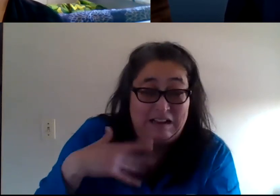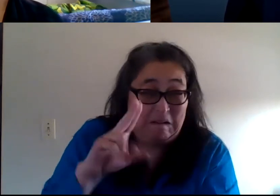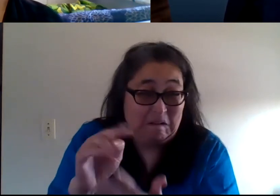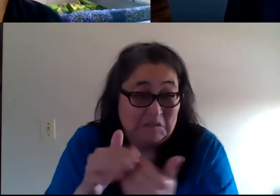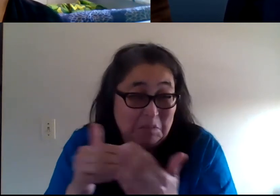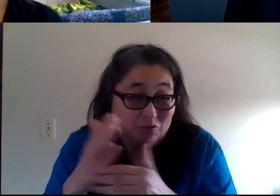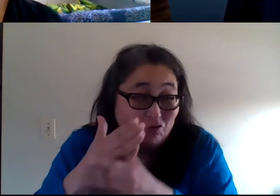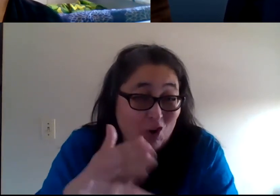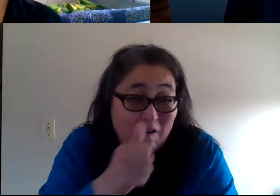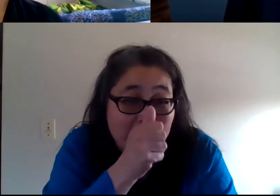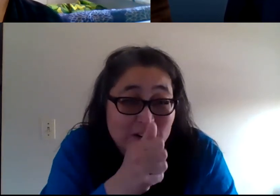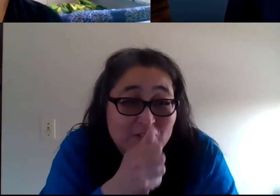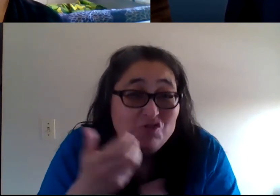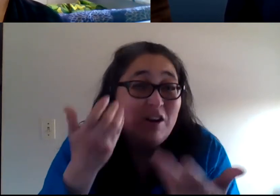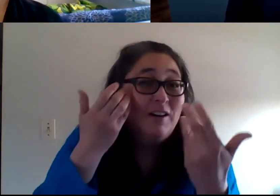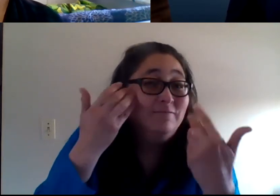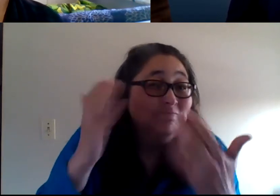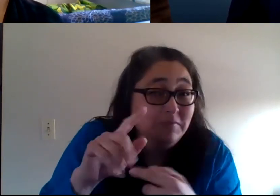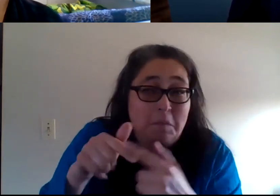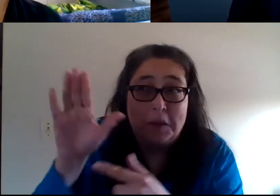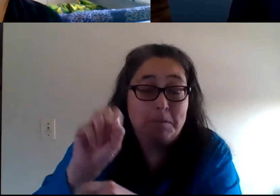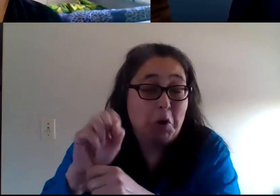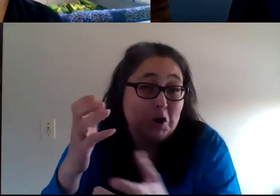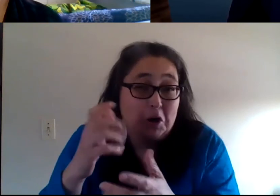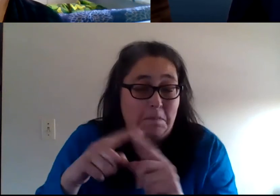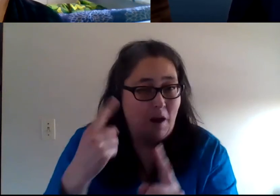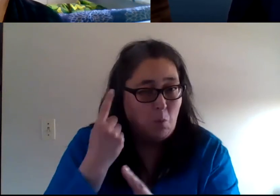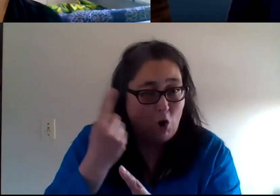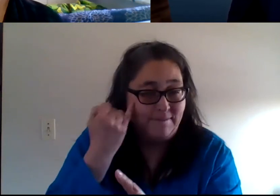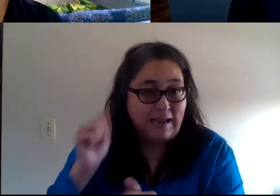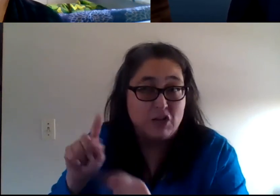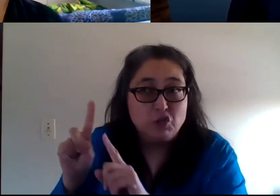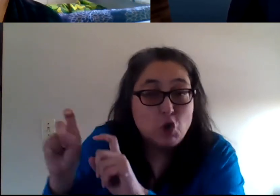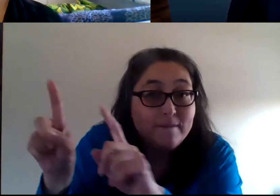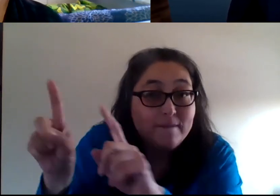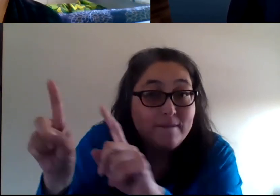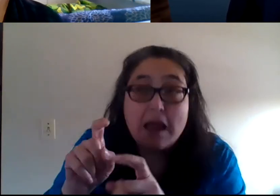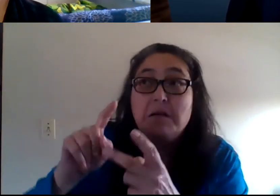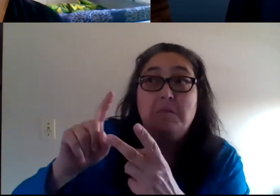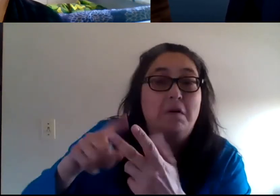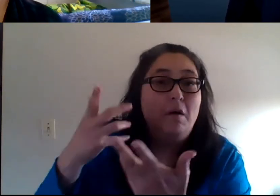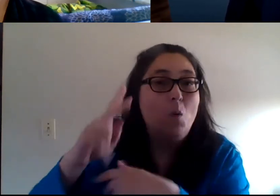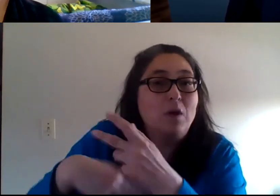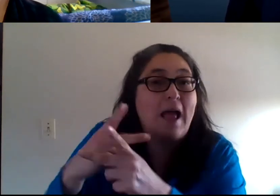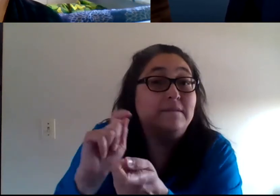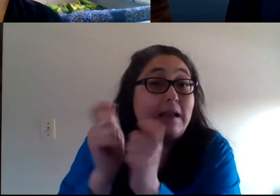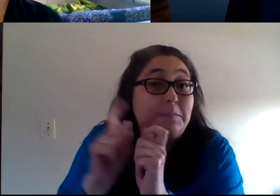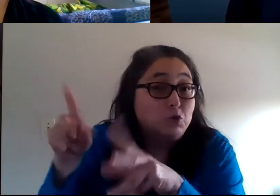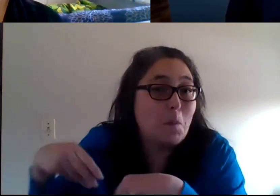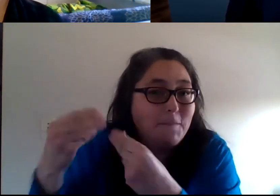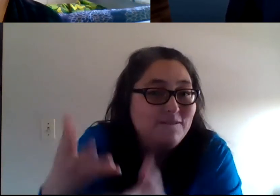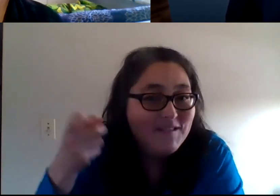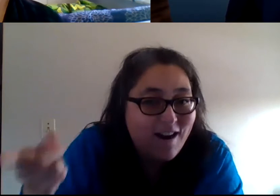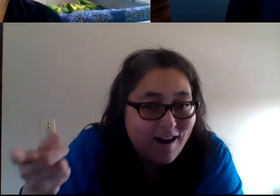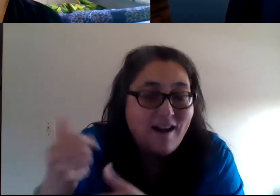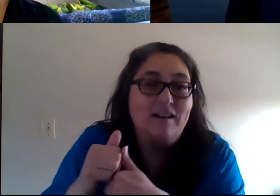not even be on their radar. You know, they may not be comfortable sharing that information. But the point is, it doesn't hurt to send that survey out, because then